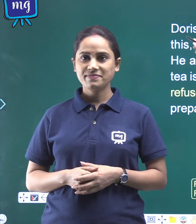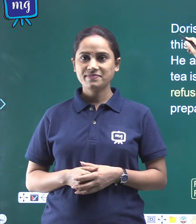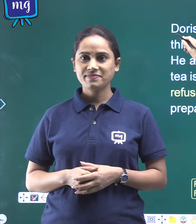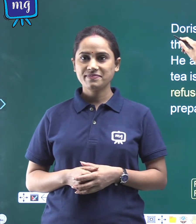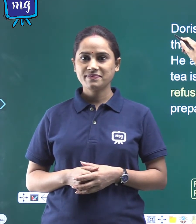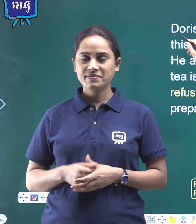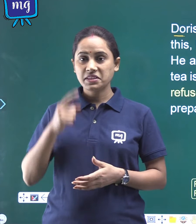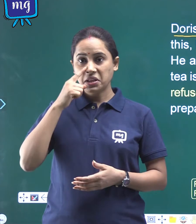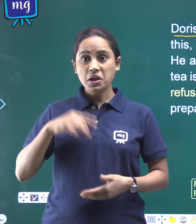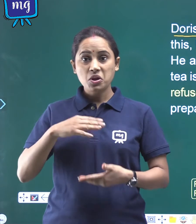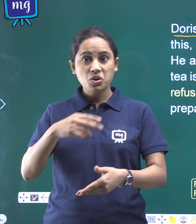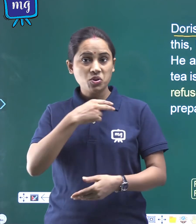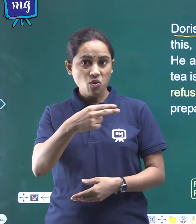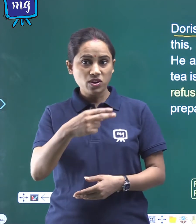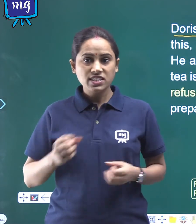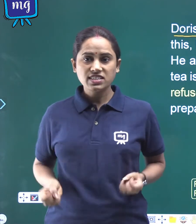Doris starts crying.